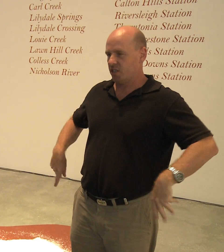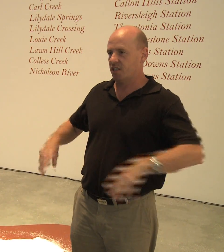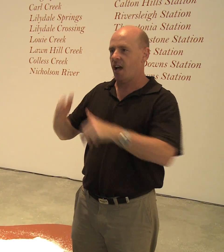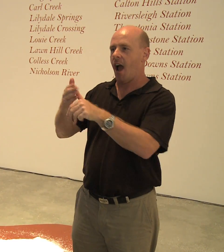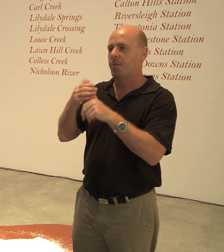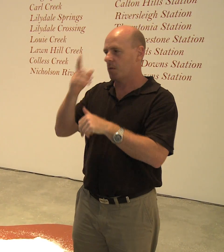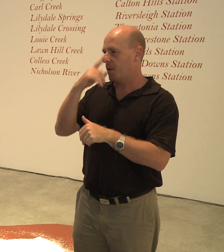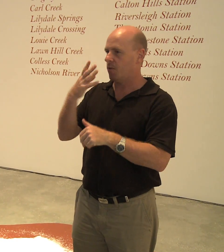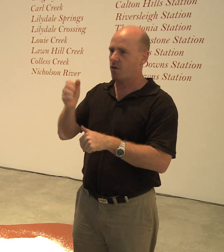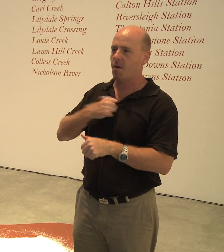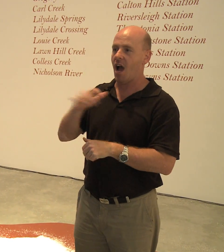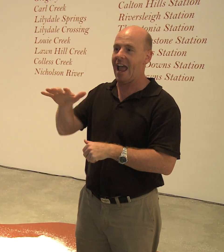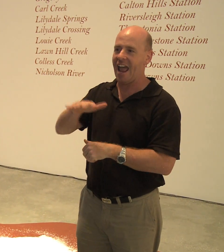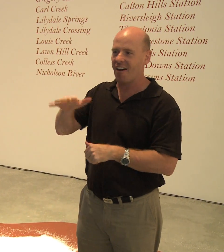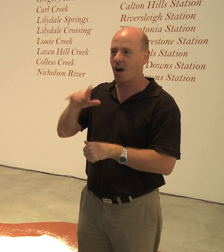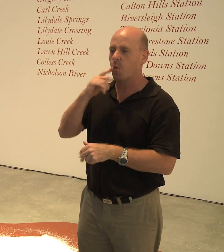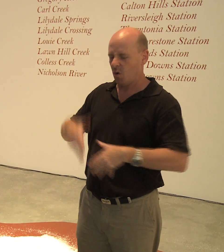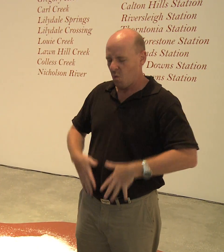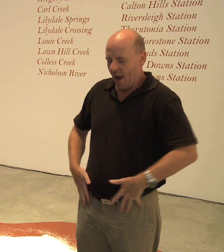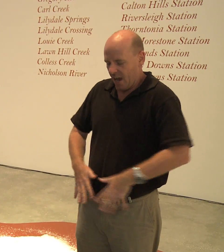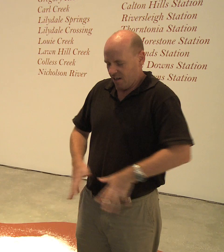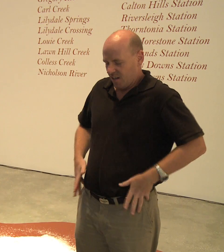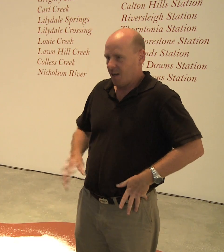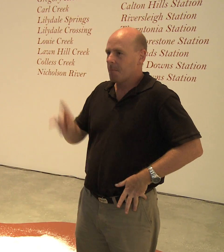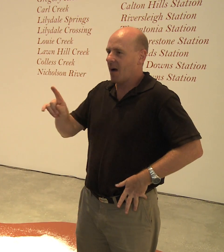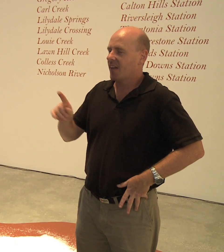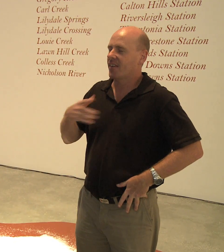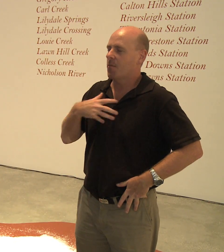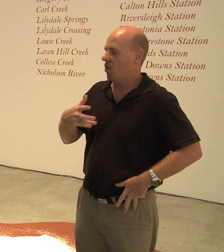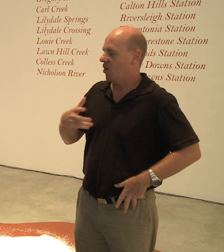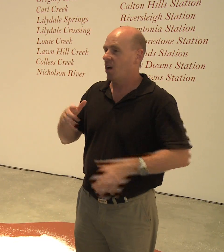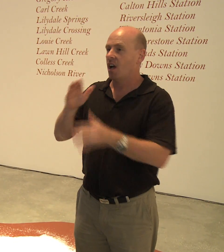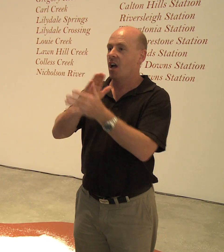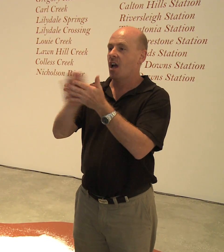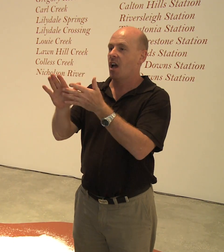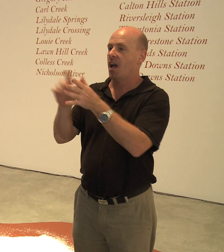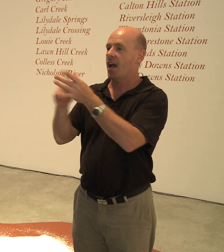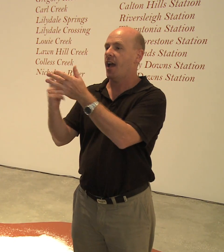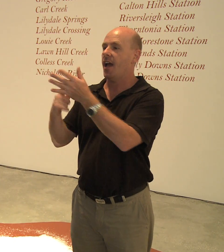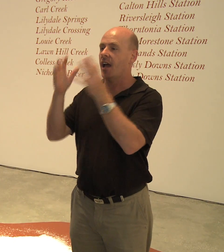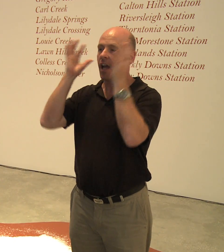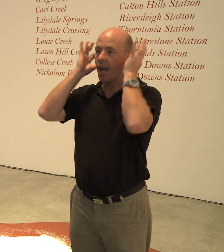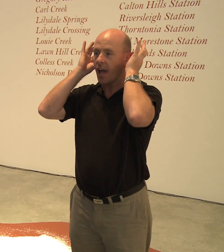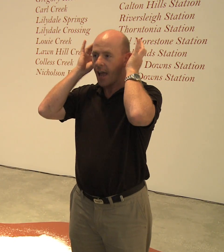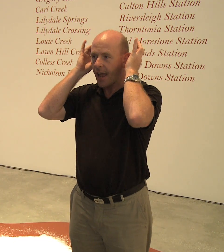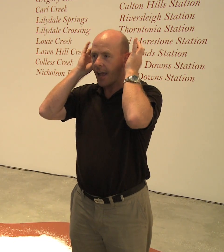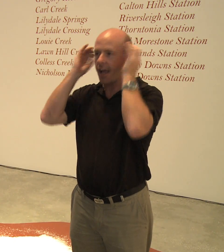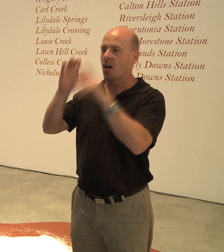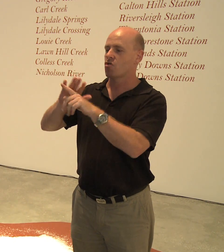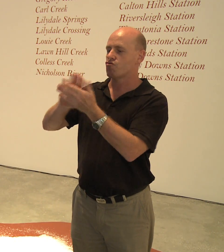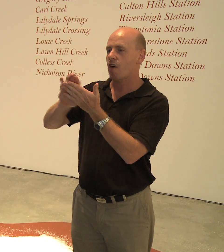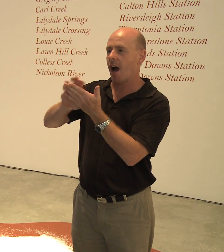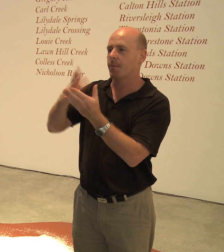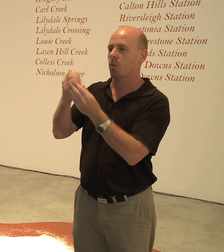women from my area would wear, except that they would be hair and sort of sometimes rubbed with ochre.